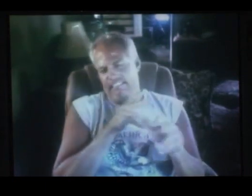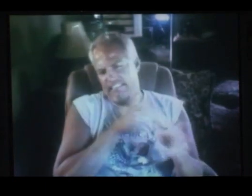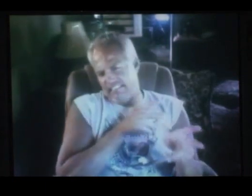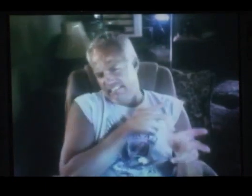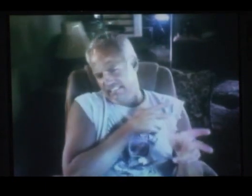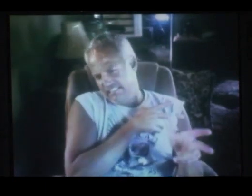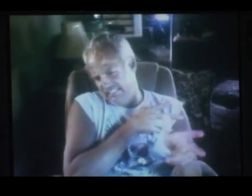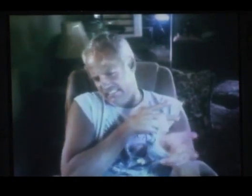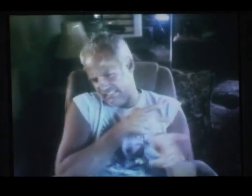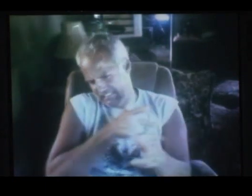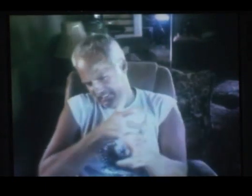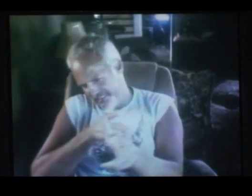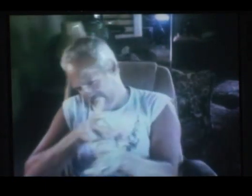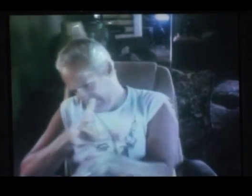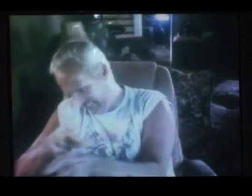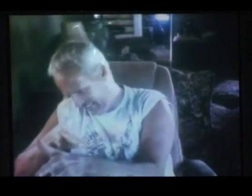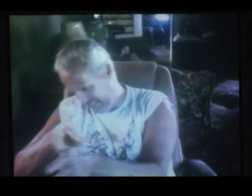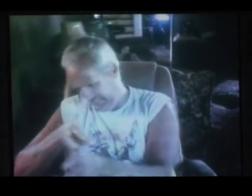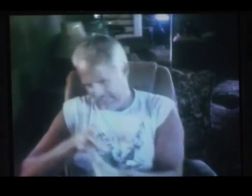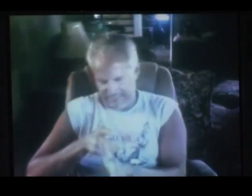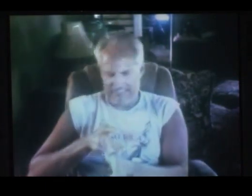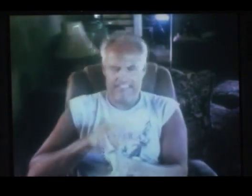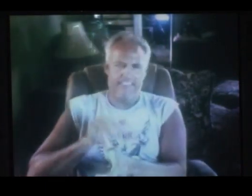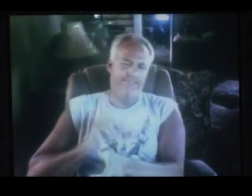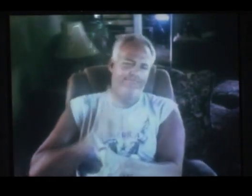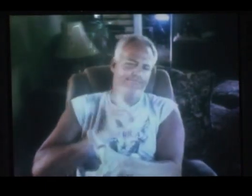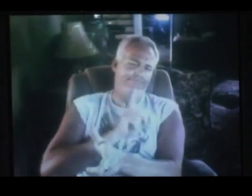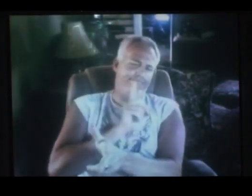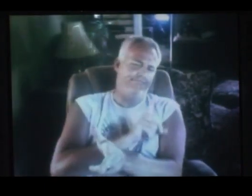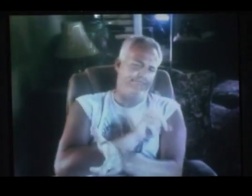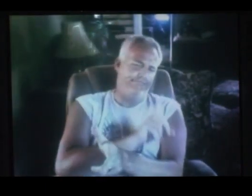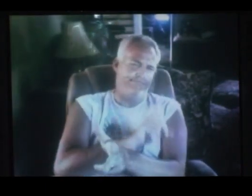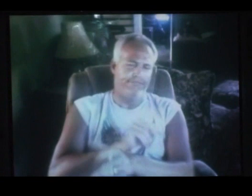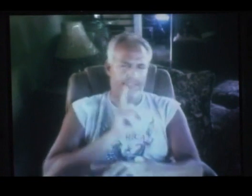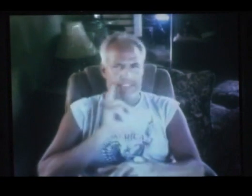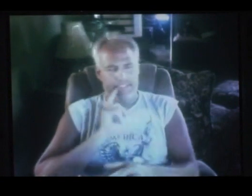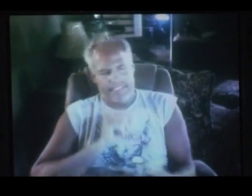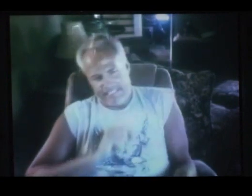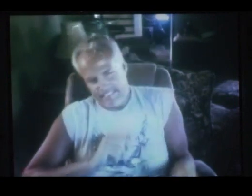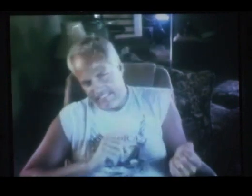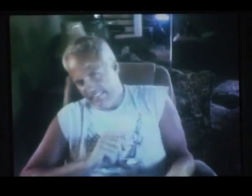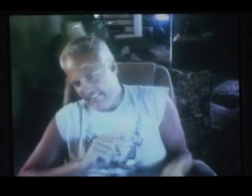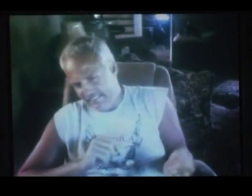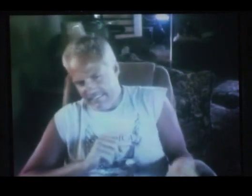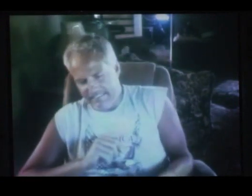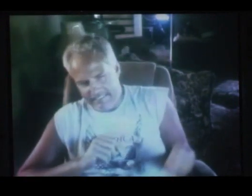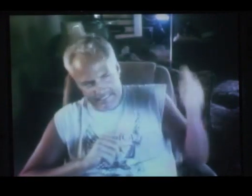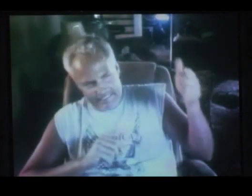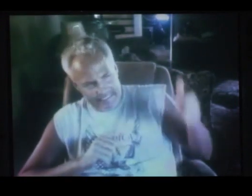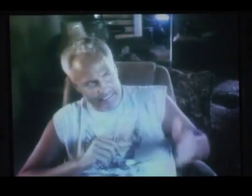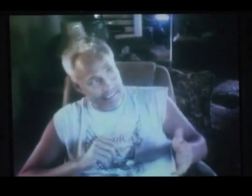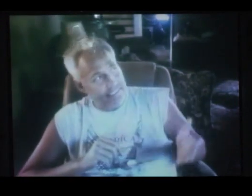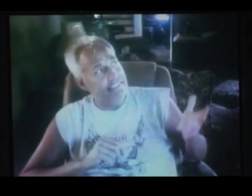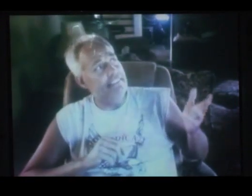the back of the mirror, and he's like, ah. So he pulls over, you know, and so the guy walks over and rolls down the window,